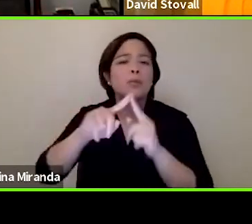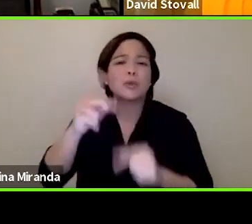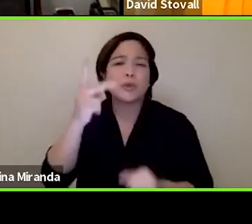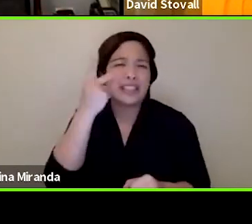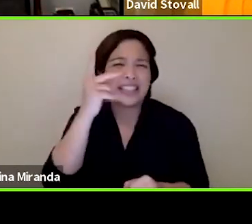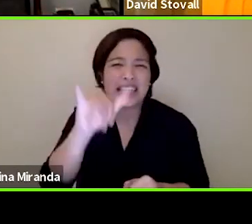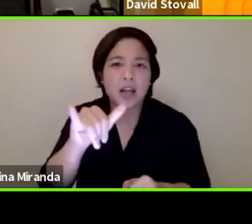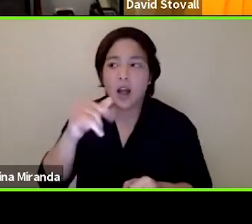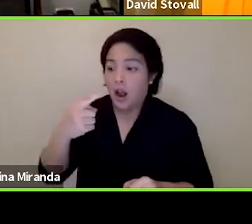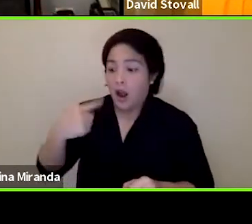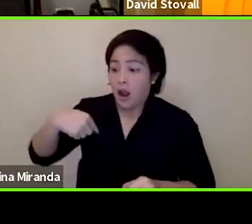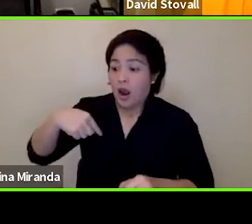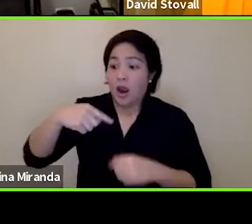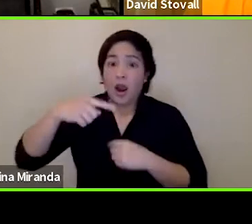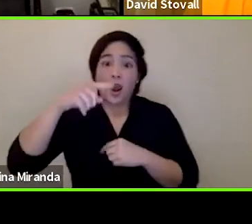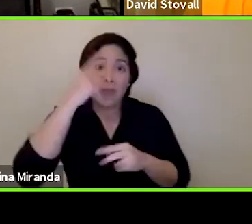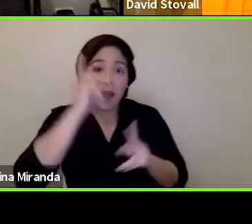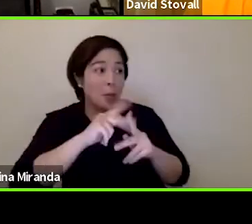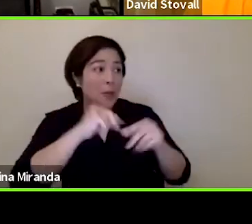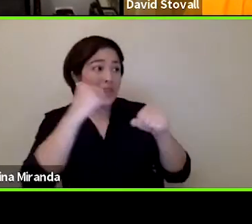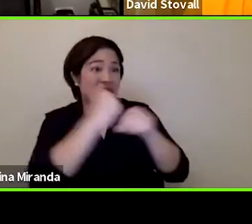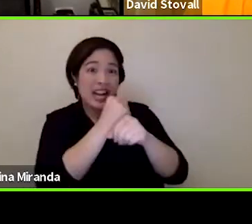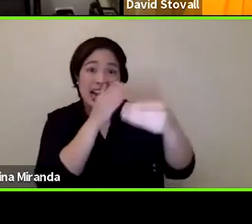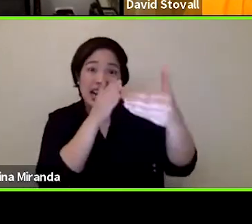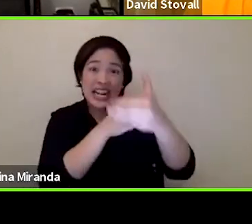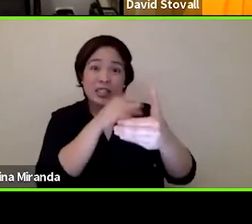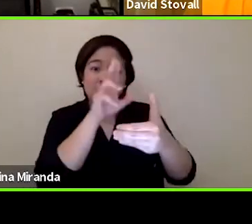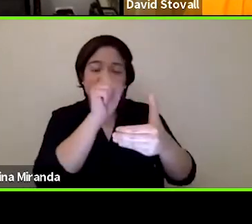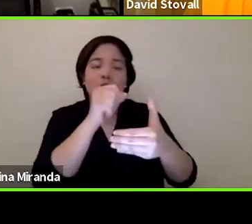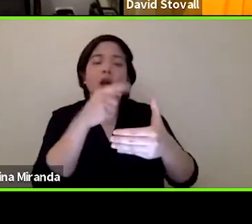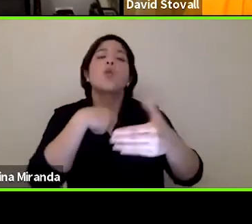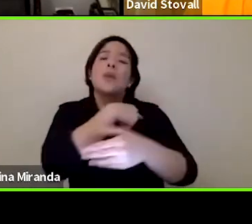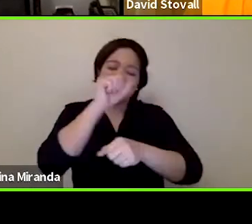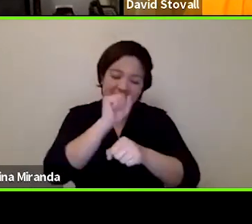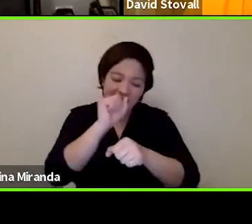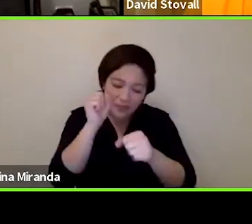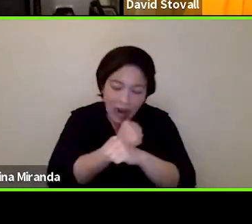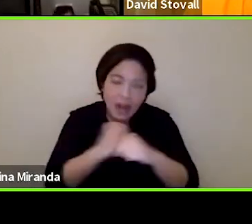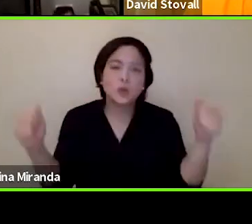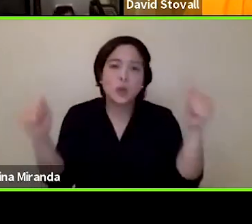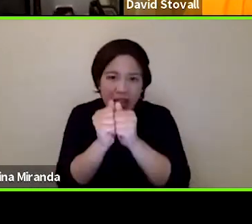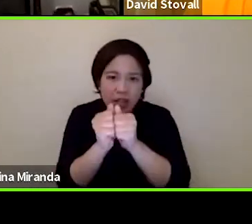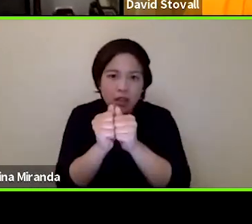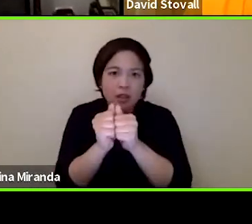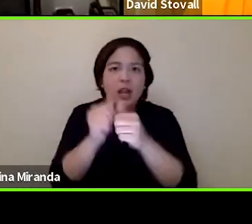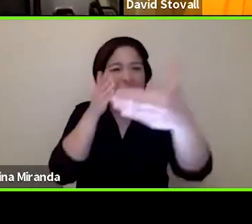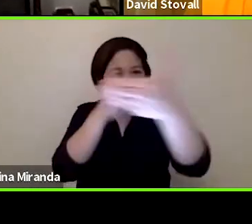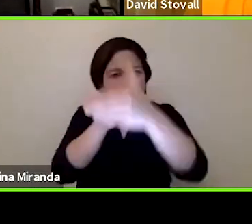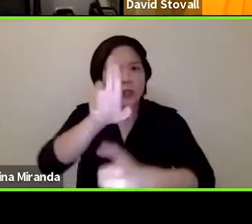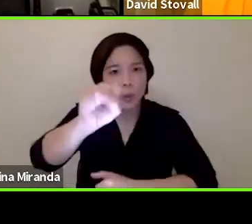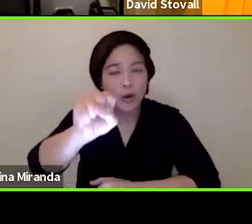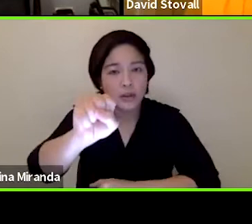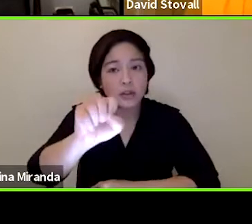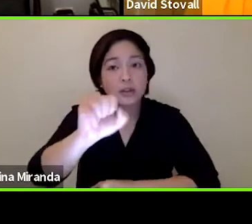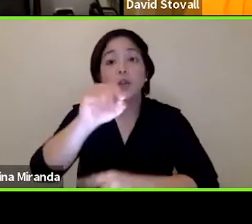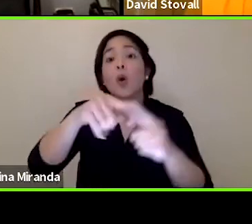States in solidarity with others, right? So in addition to that actual